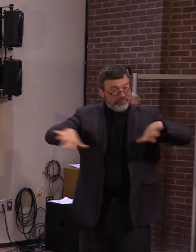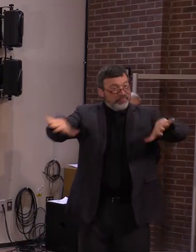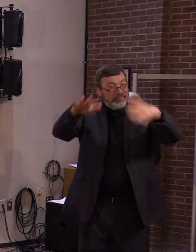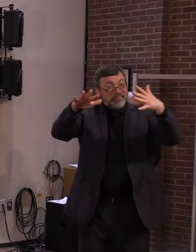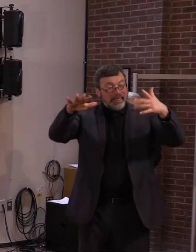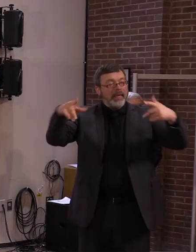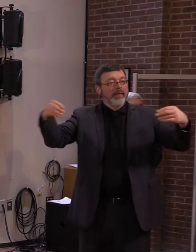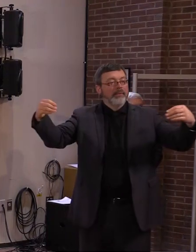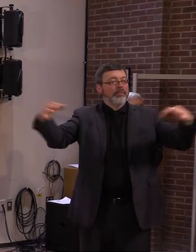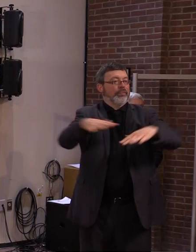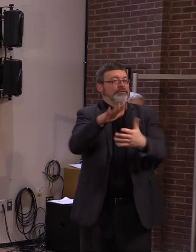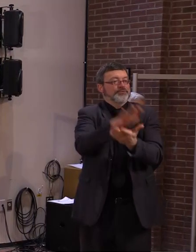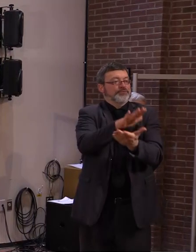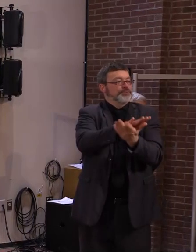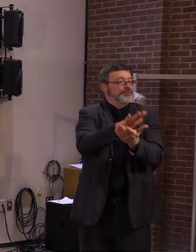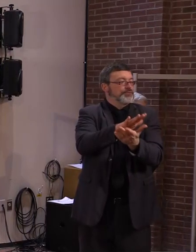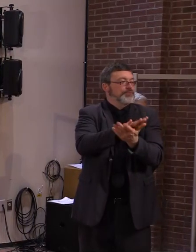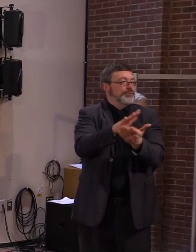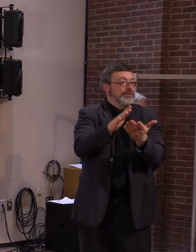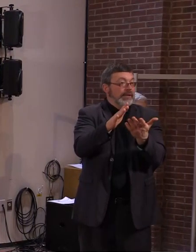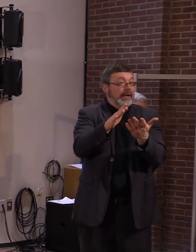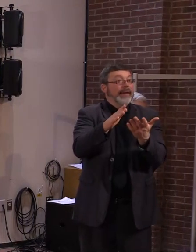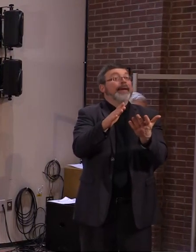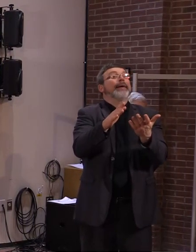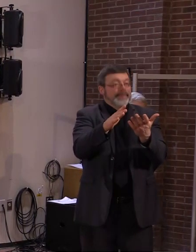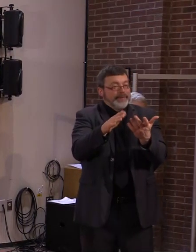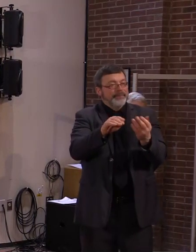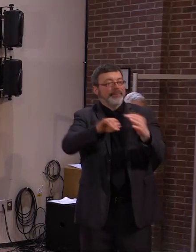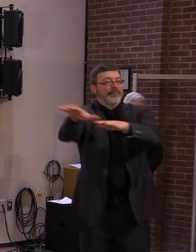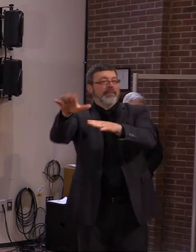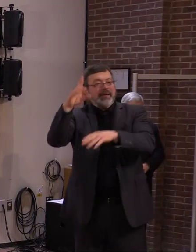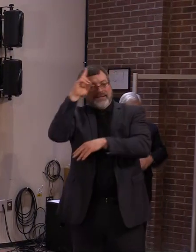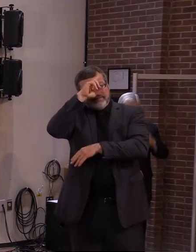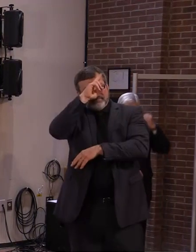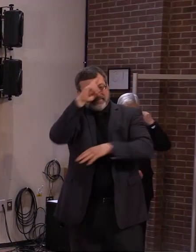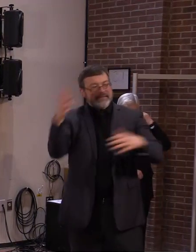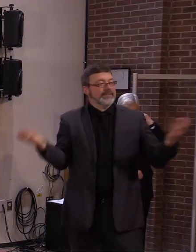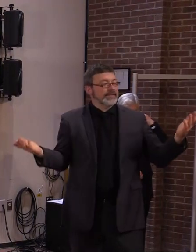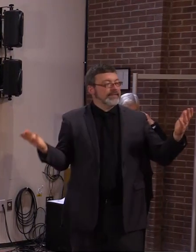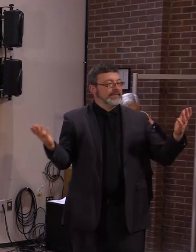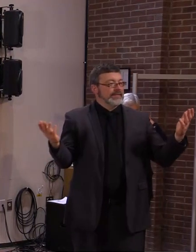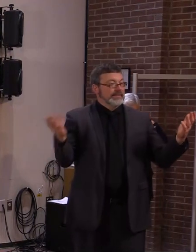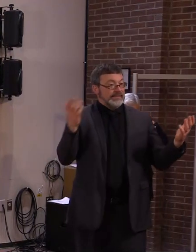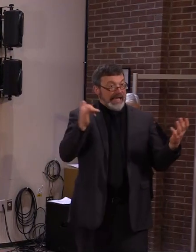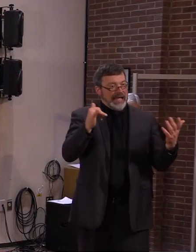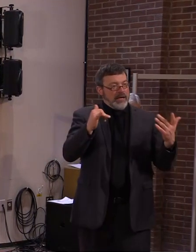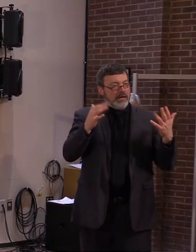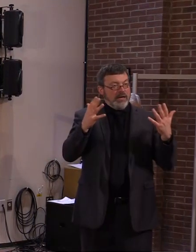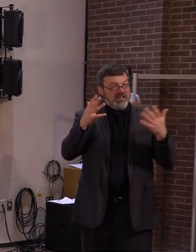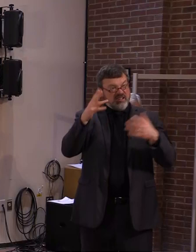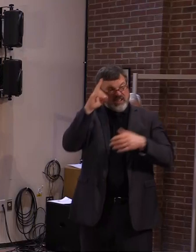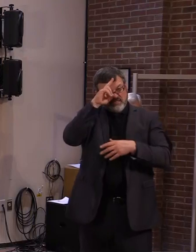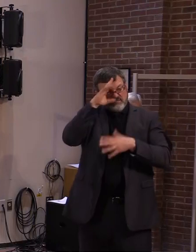and stress our healthcare system. There's no question this is concerning. It's why